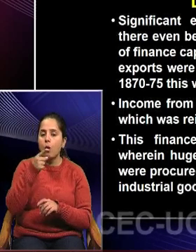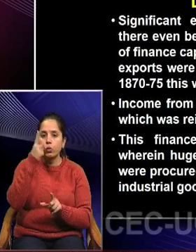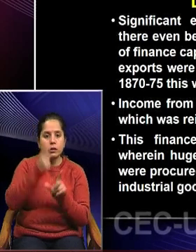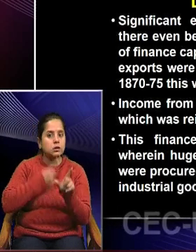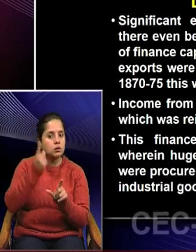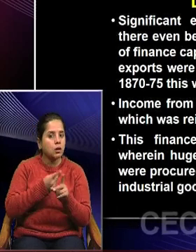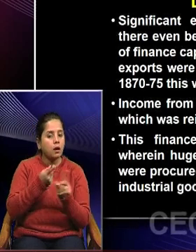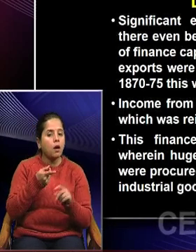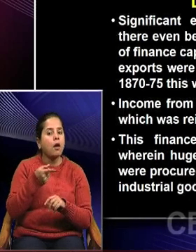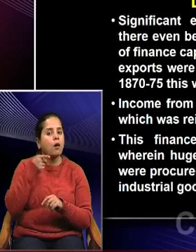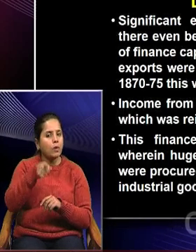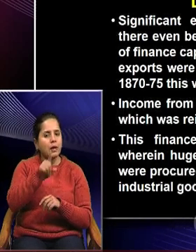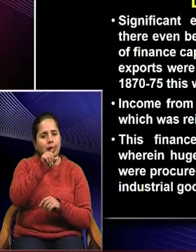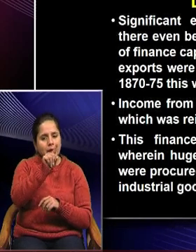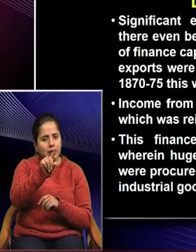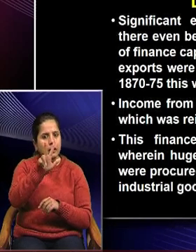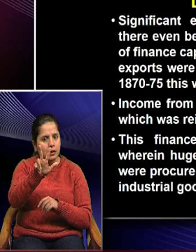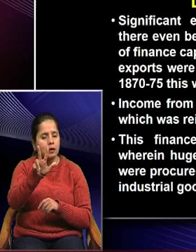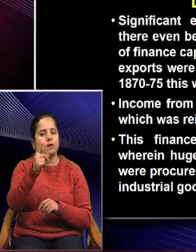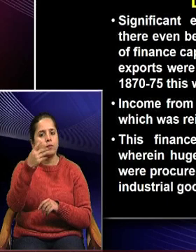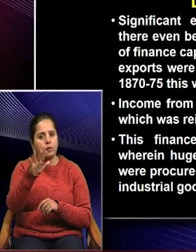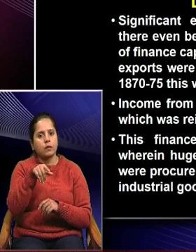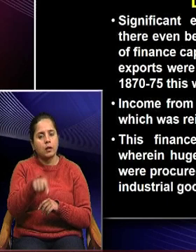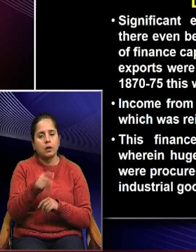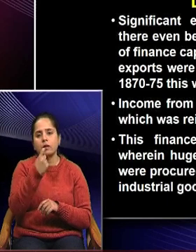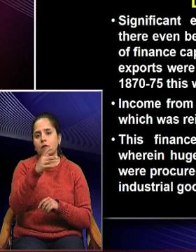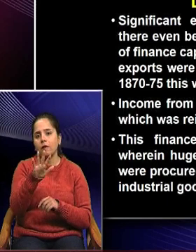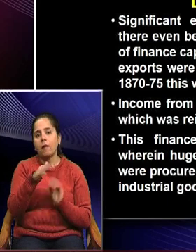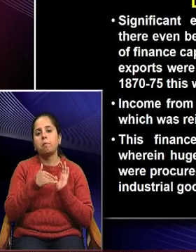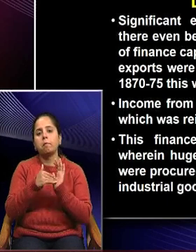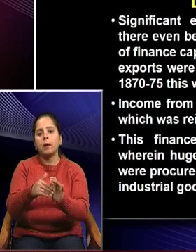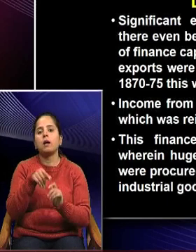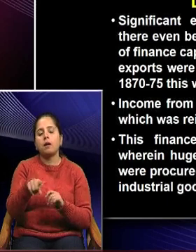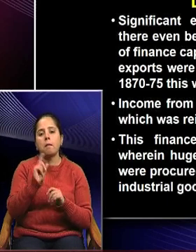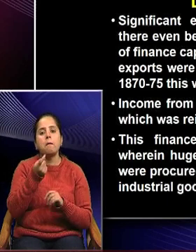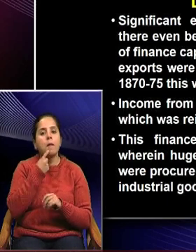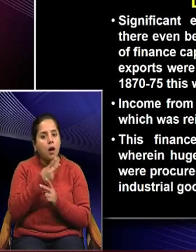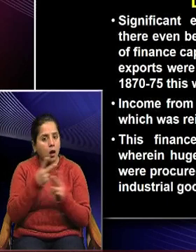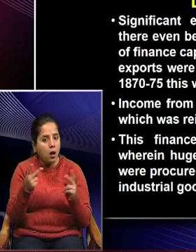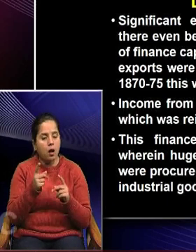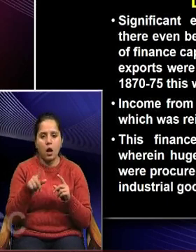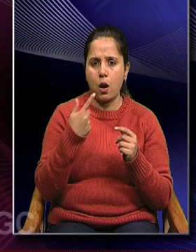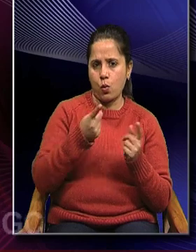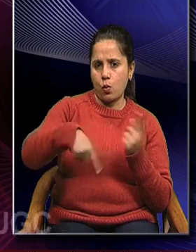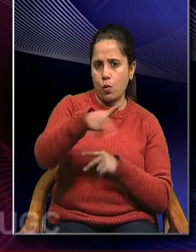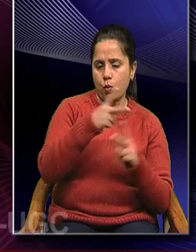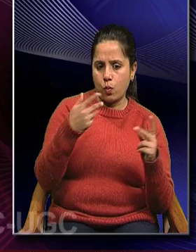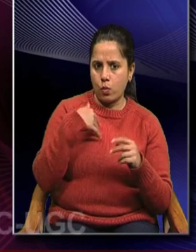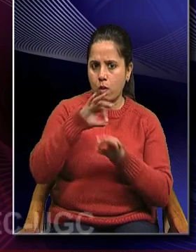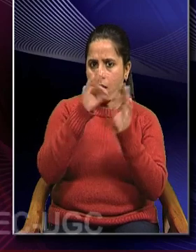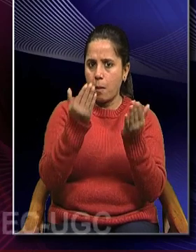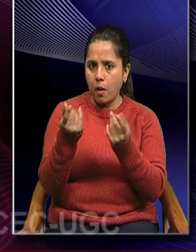In 1870-75 this was 75 million pounds. So how over a period of time the kind of money which was available